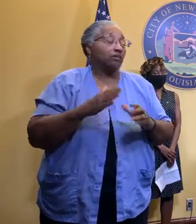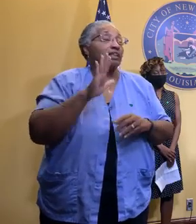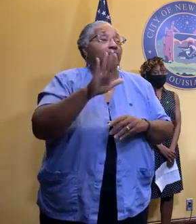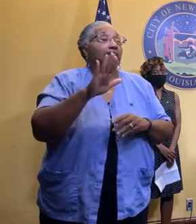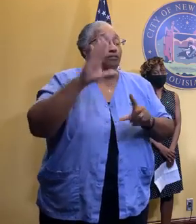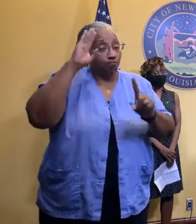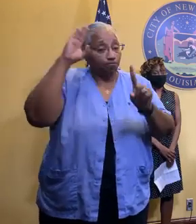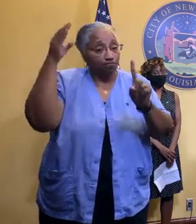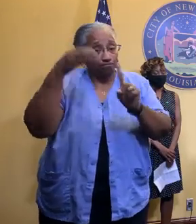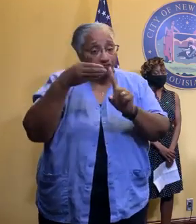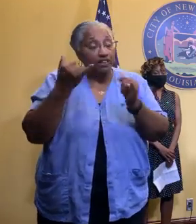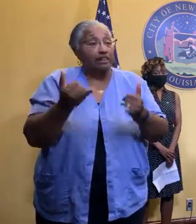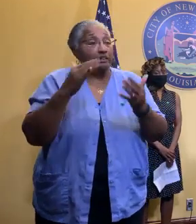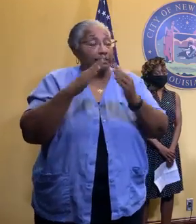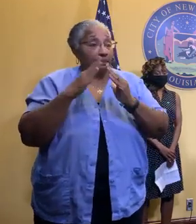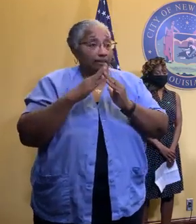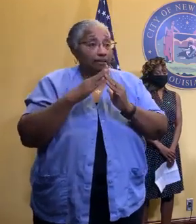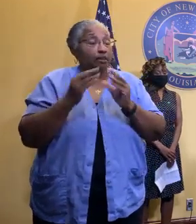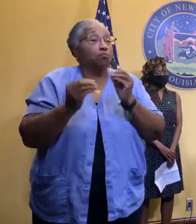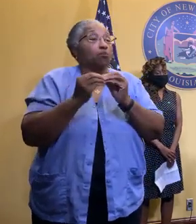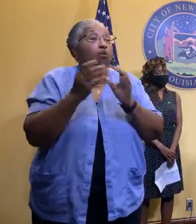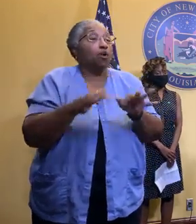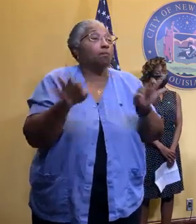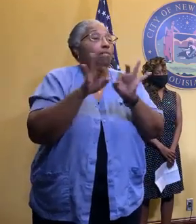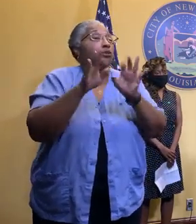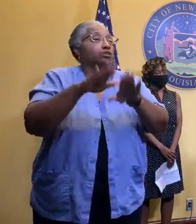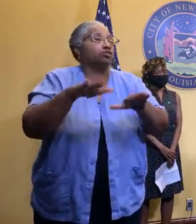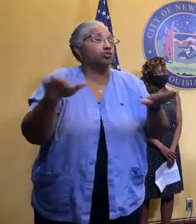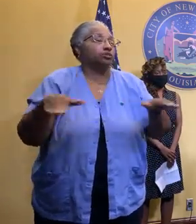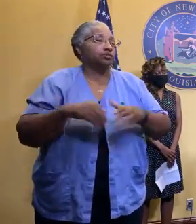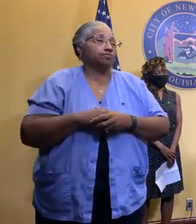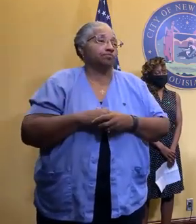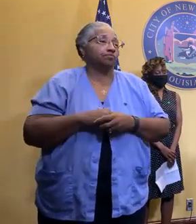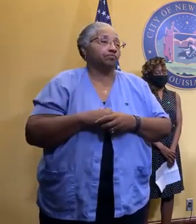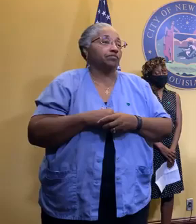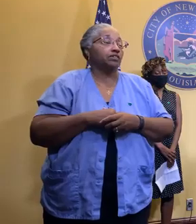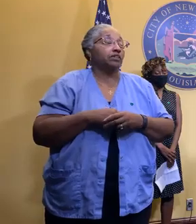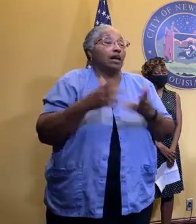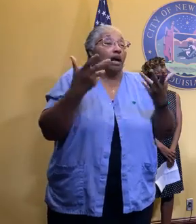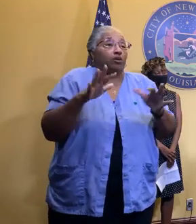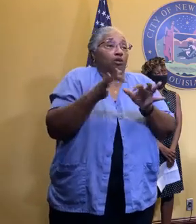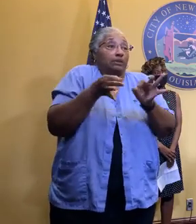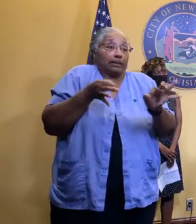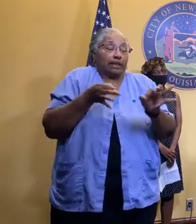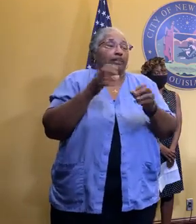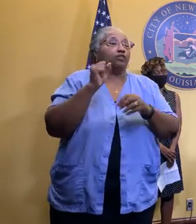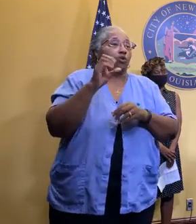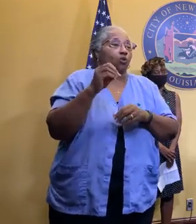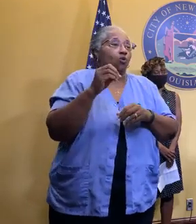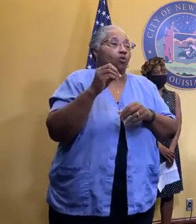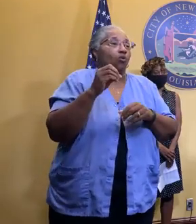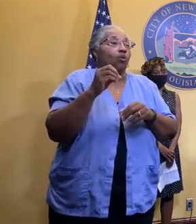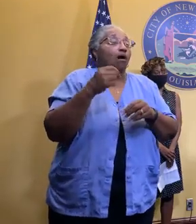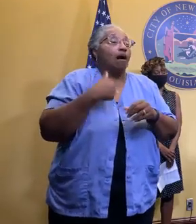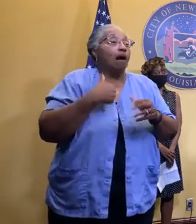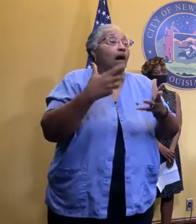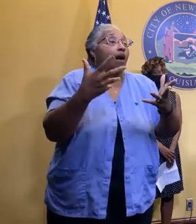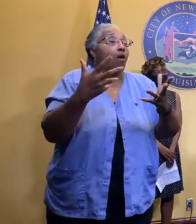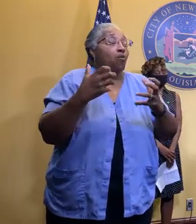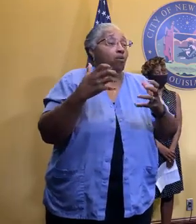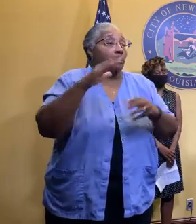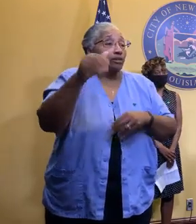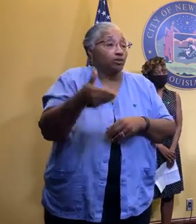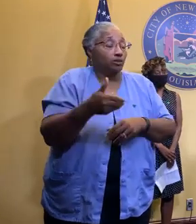dedication to this city, and more importantly to children. So without further ado, I'm going to introduce Dr.